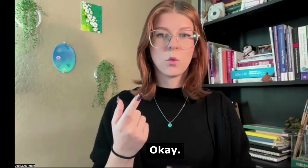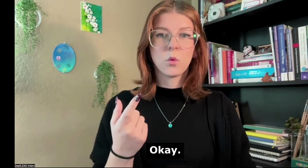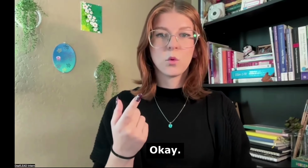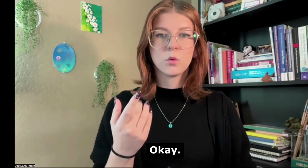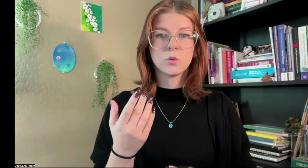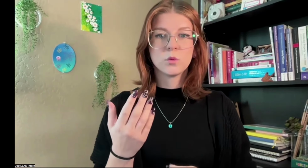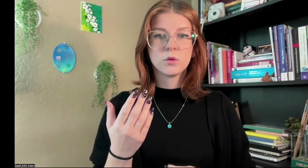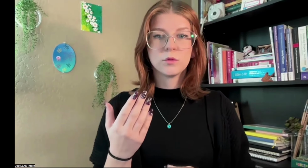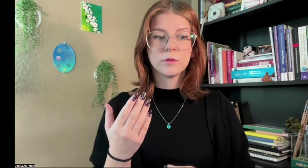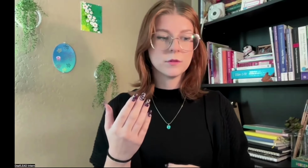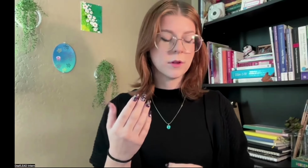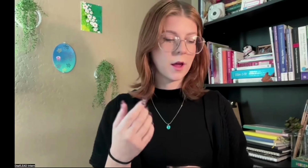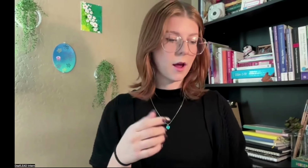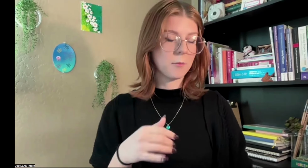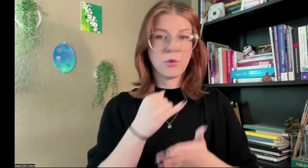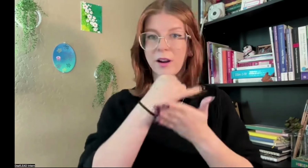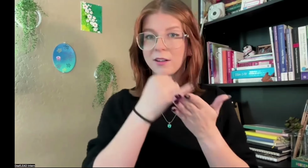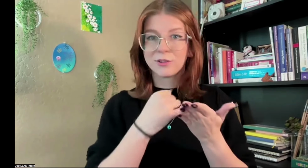Okay.